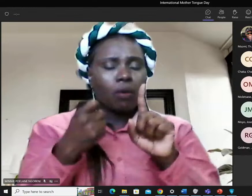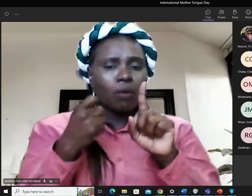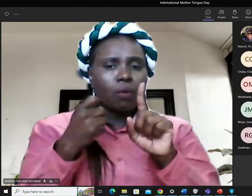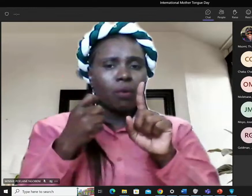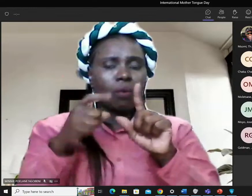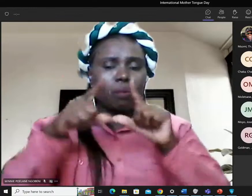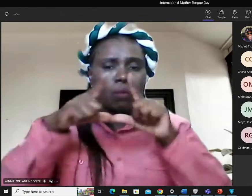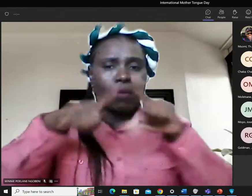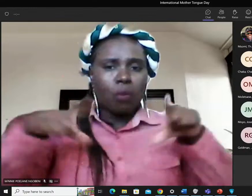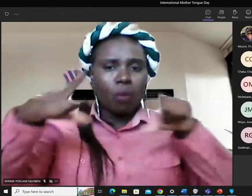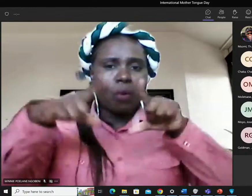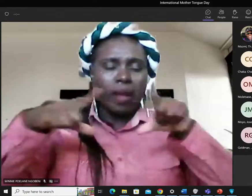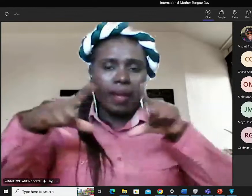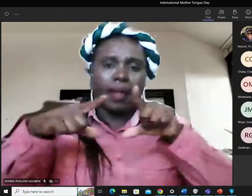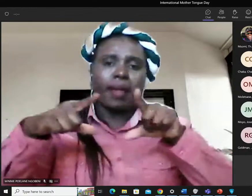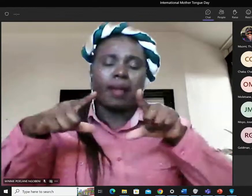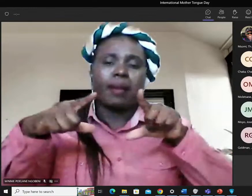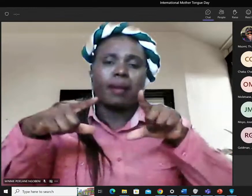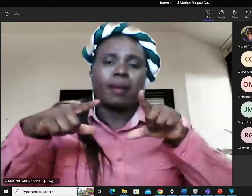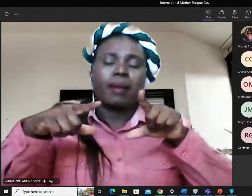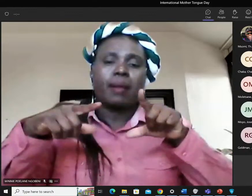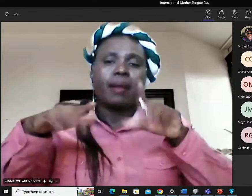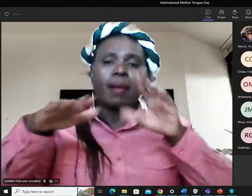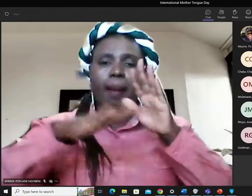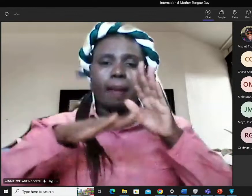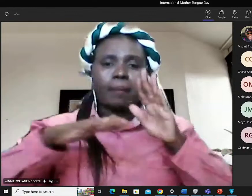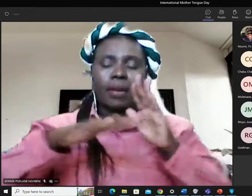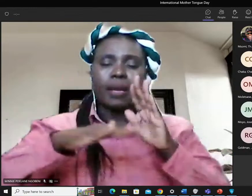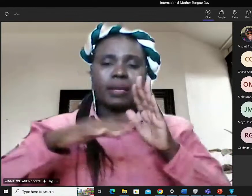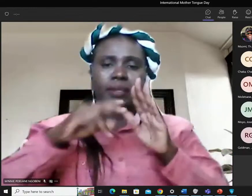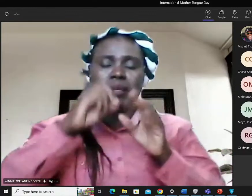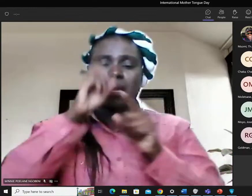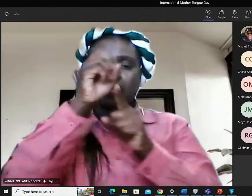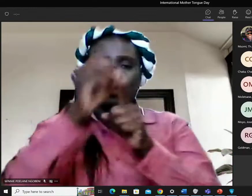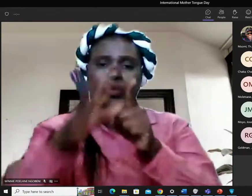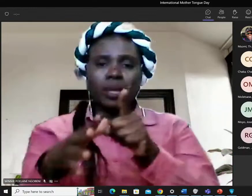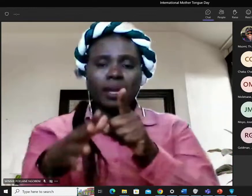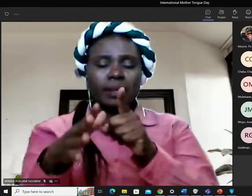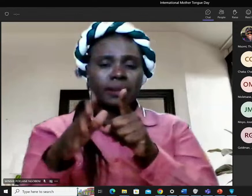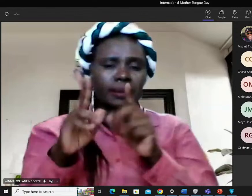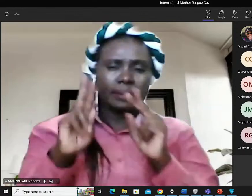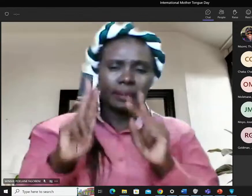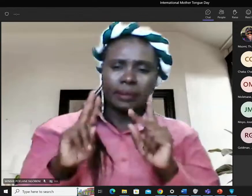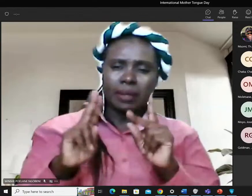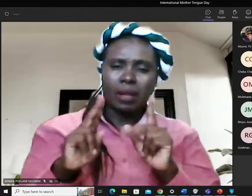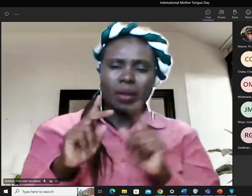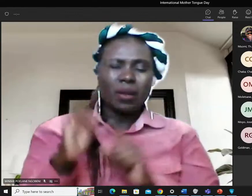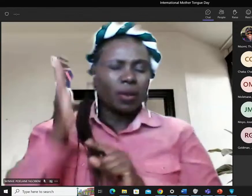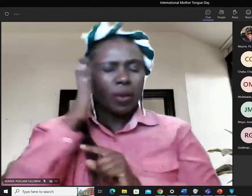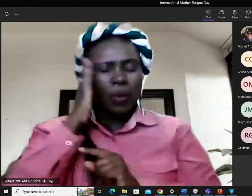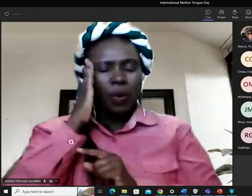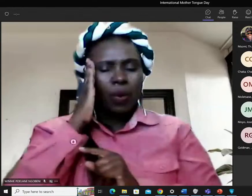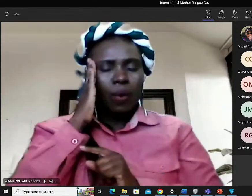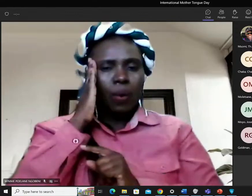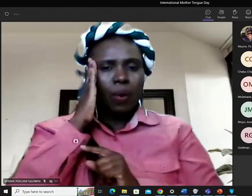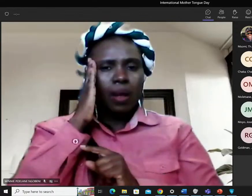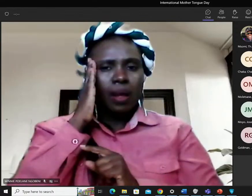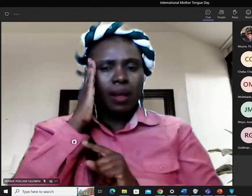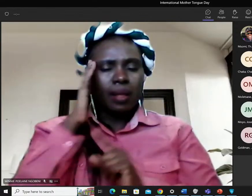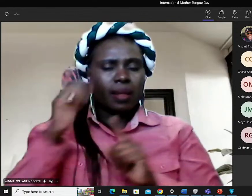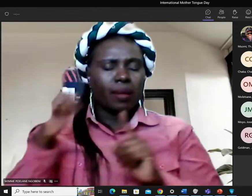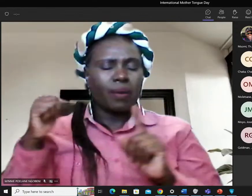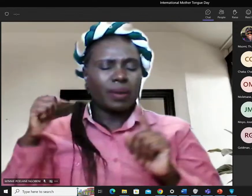local context. Students like to actually see that, you know what, last week there was a strike there.